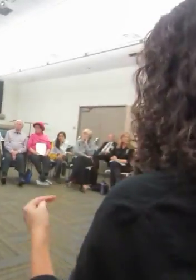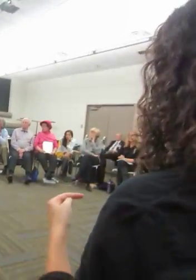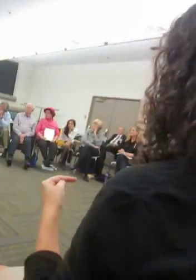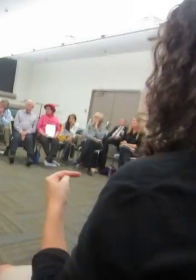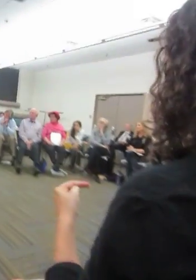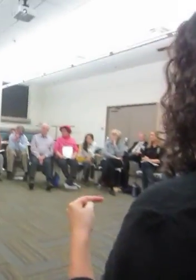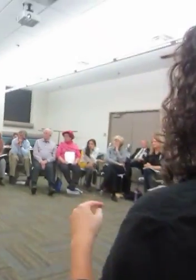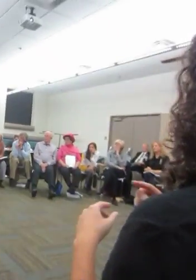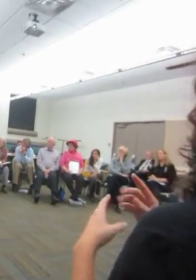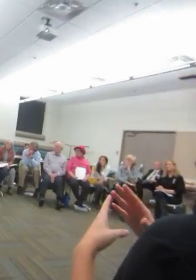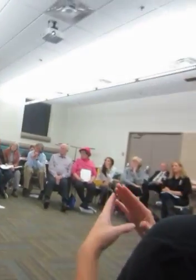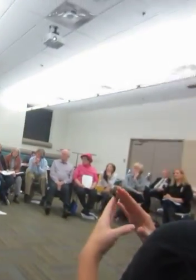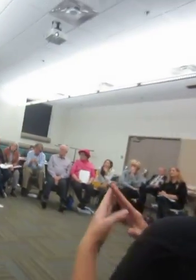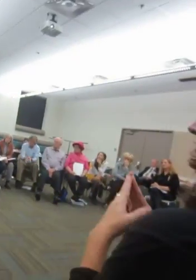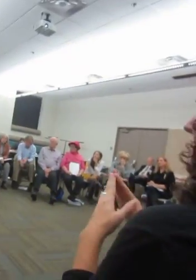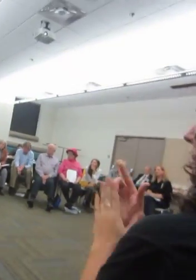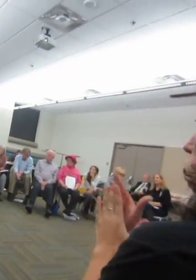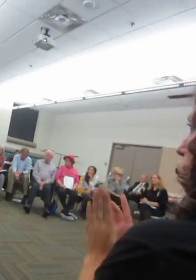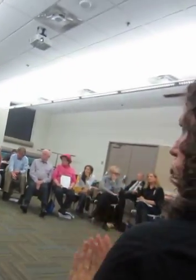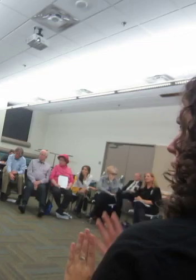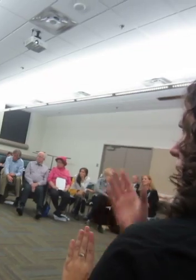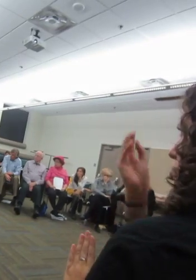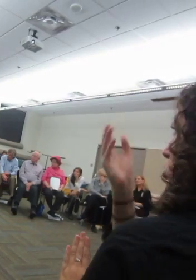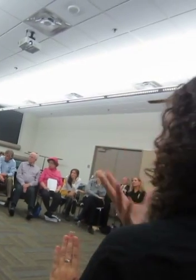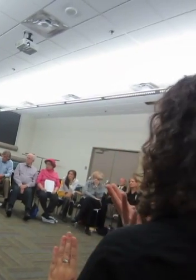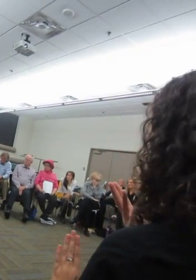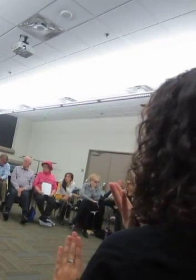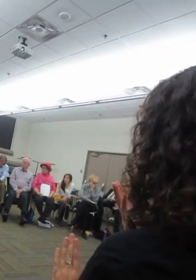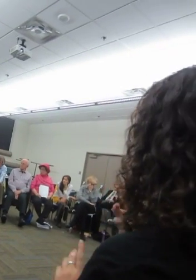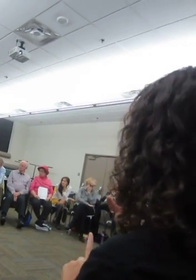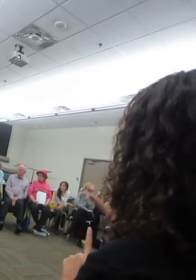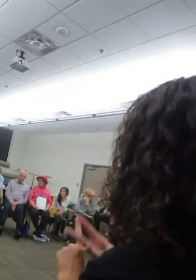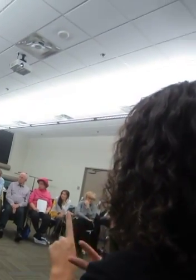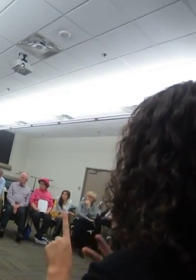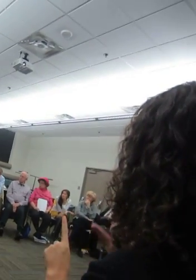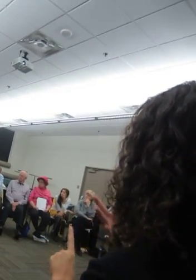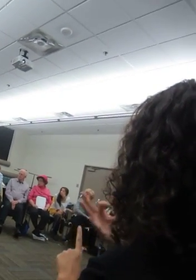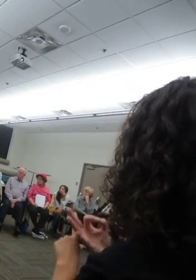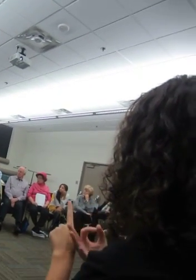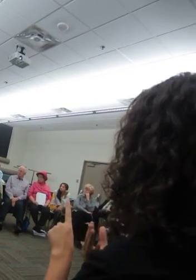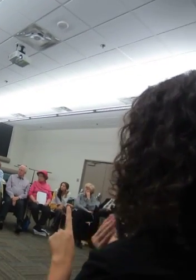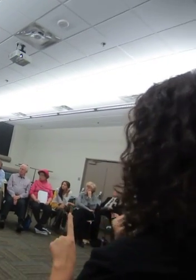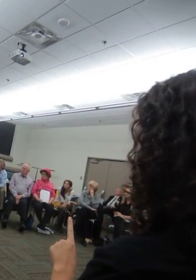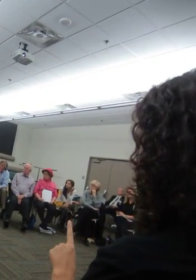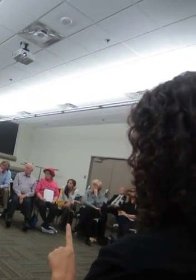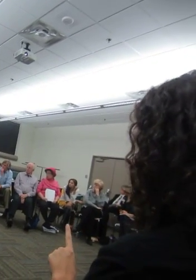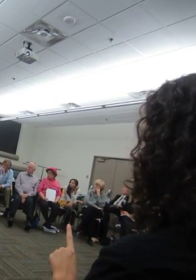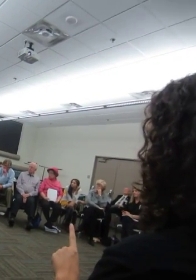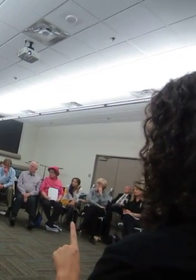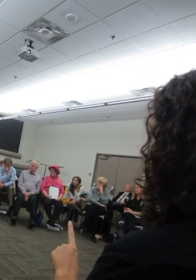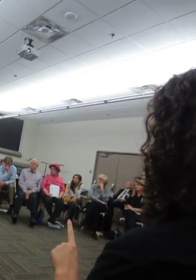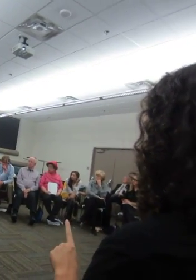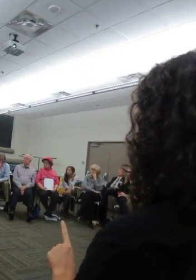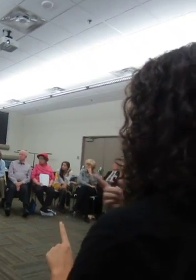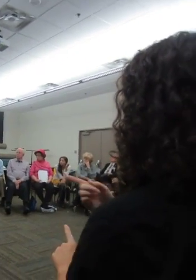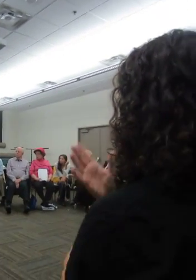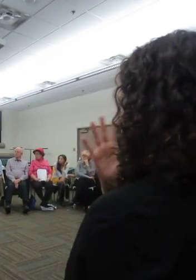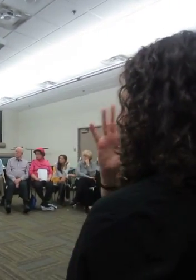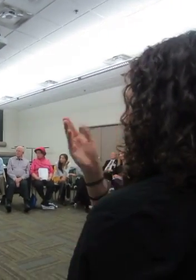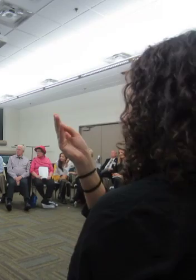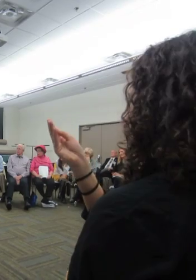attorney told us probably 6 months or 9 months ago now that they were going to give us some